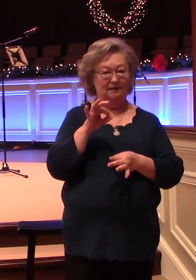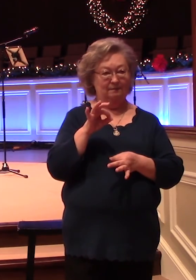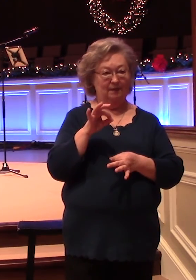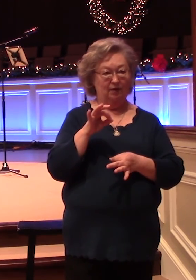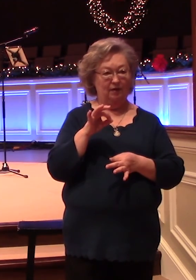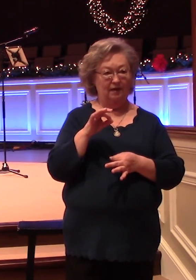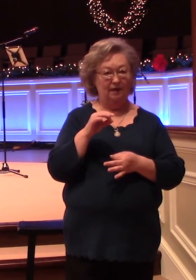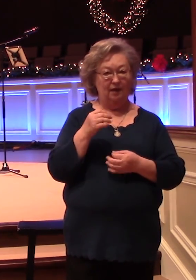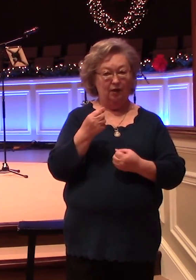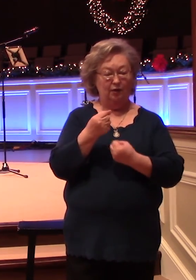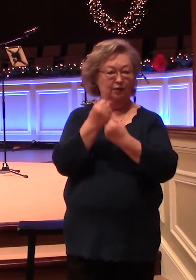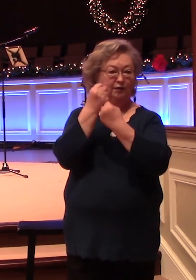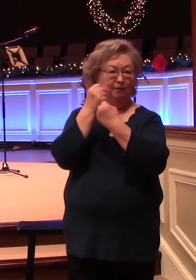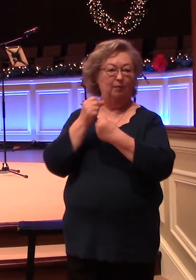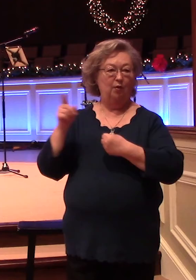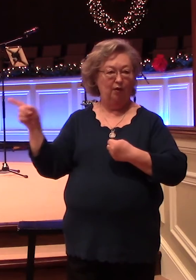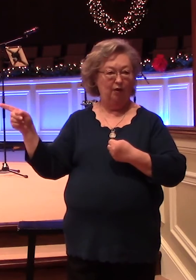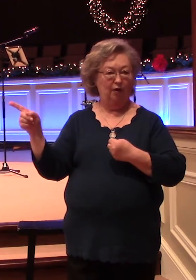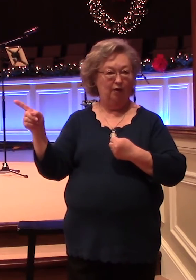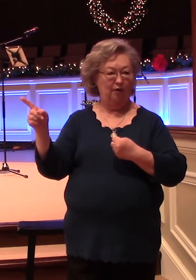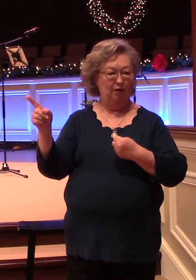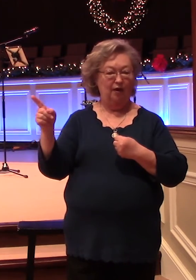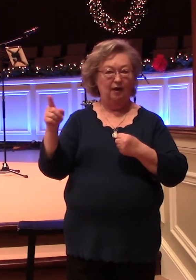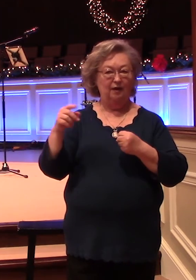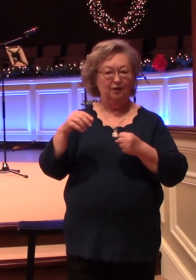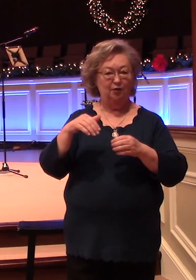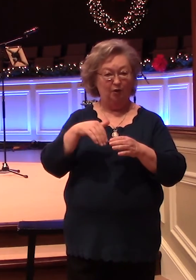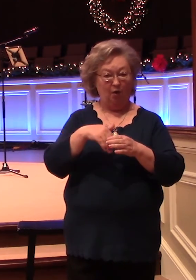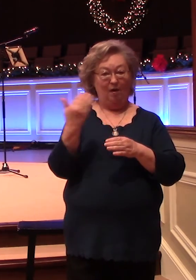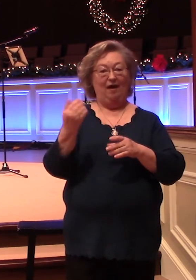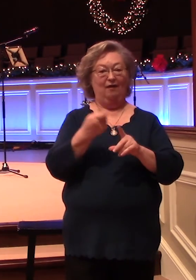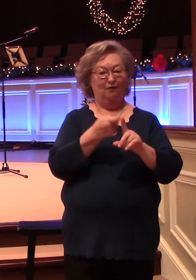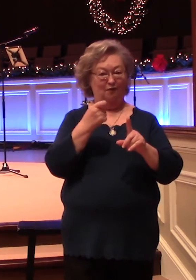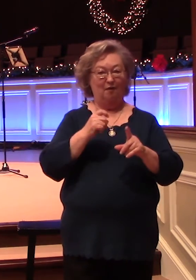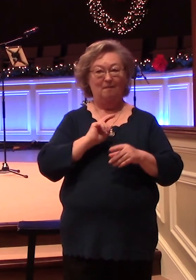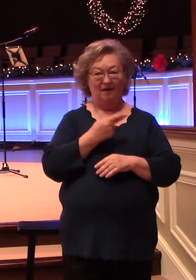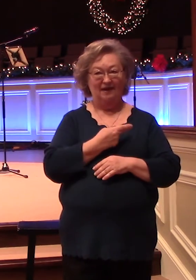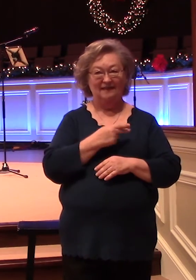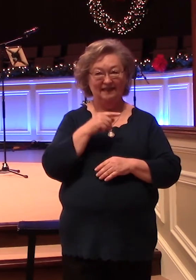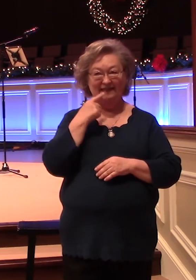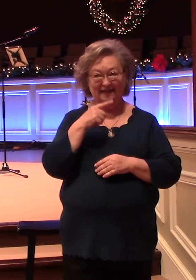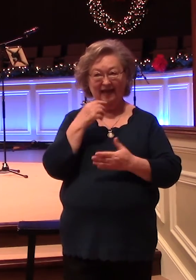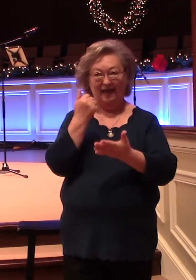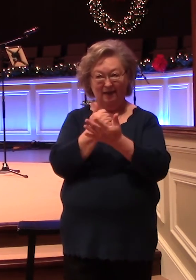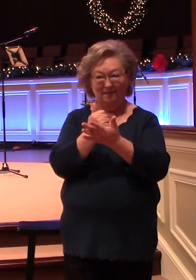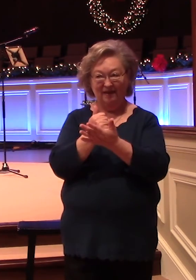out from us in mission and ministry, would you say amen? Amen. Amen. Amen.